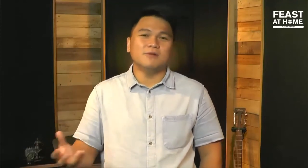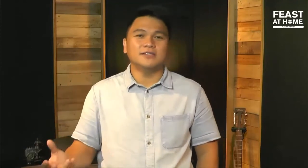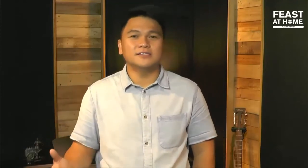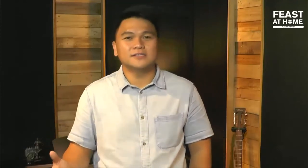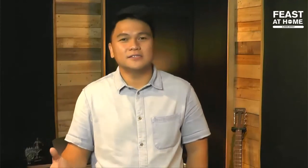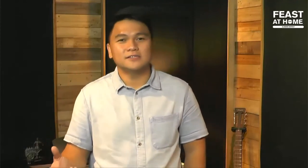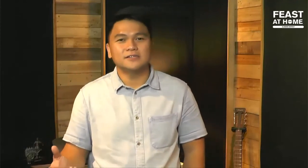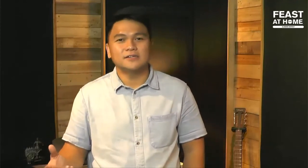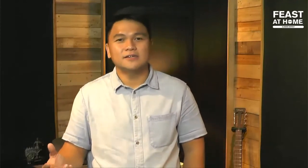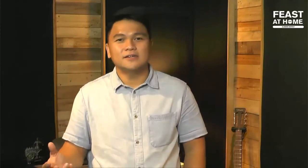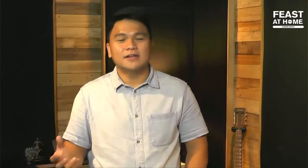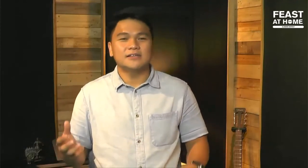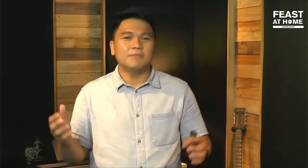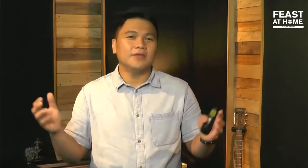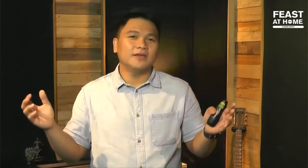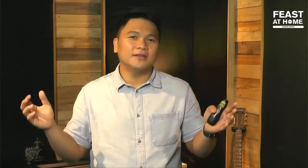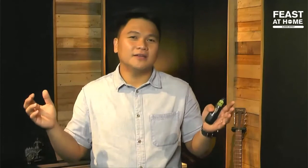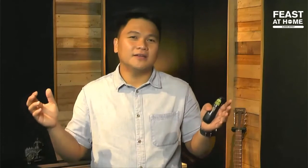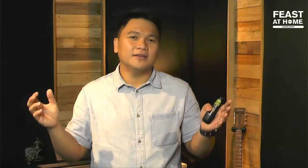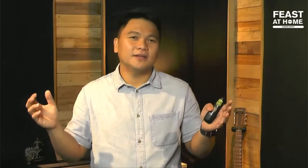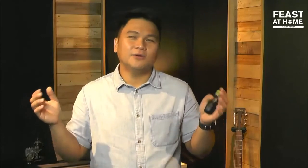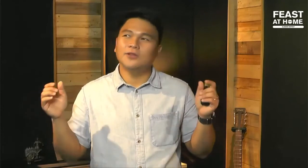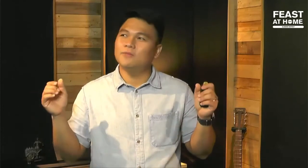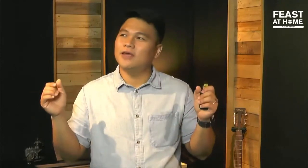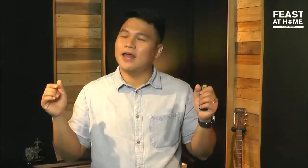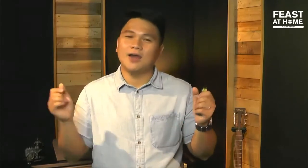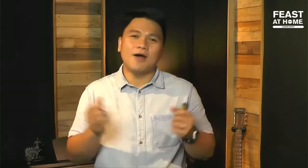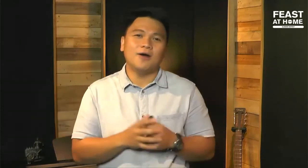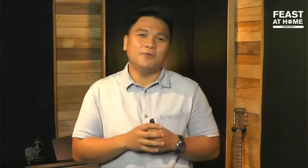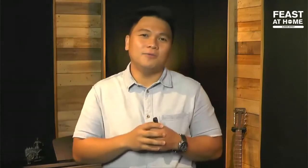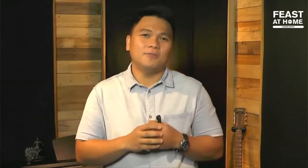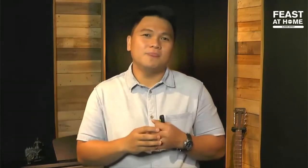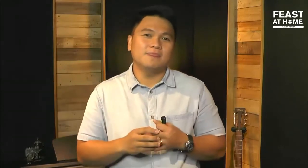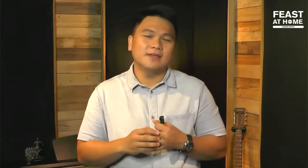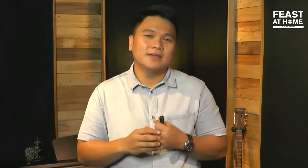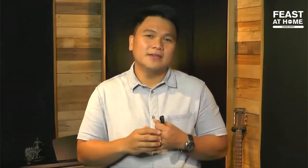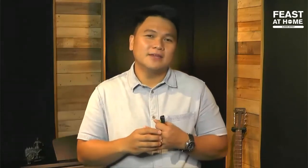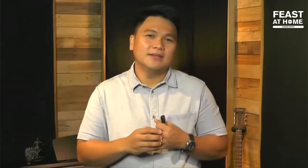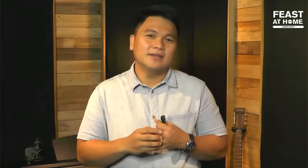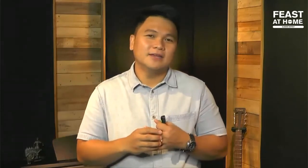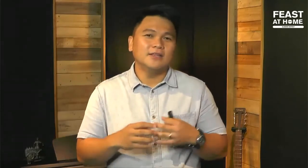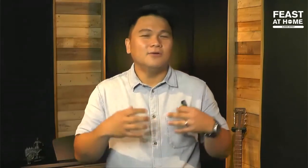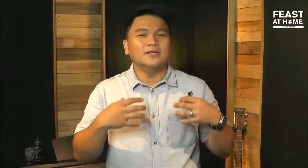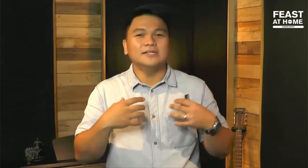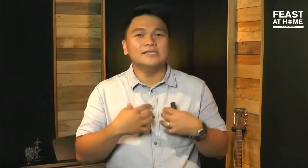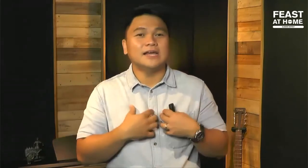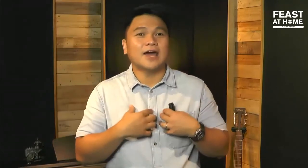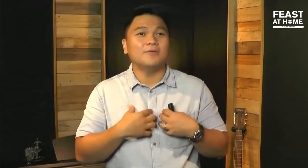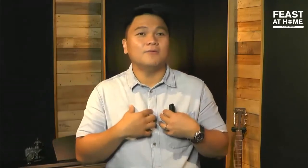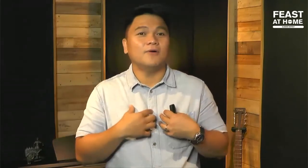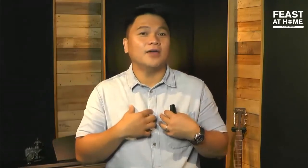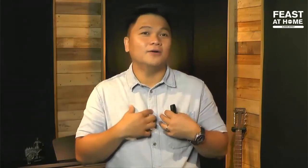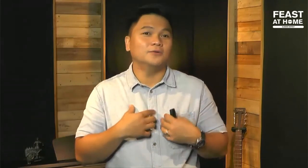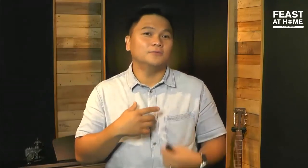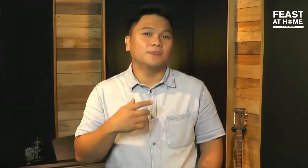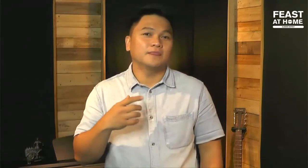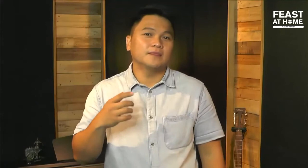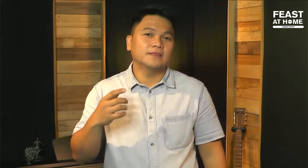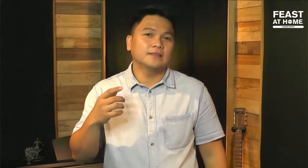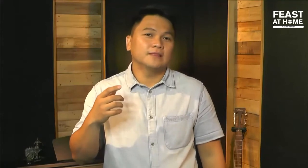so much. At sabi niya, "Lord, ano pang ginagawa ko? Hindi ko lang sinisira yung buhay